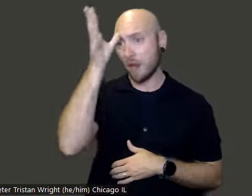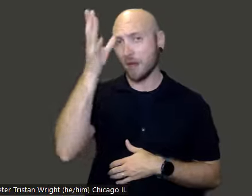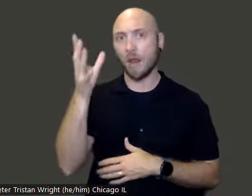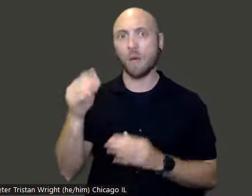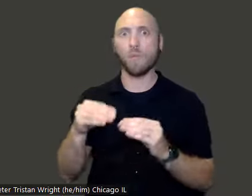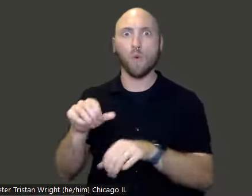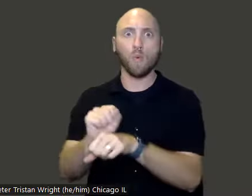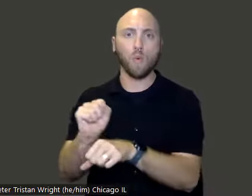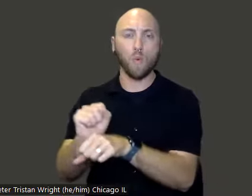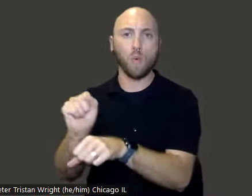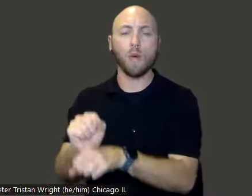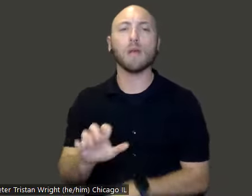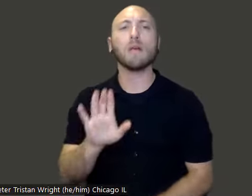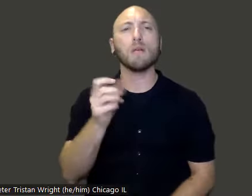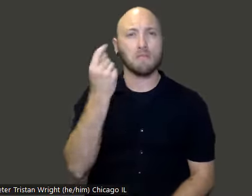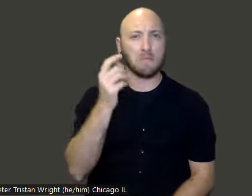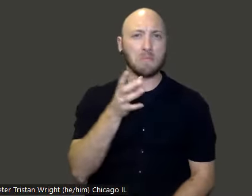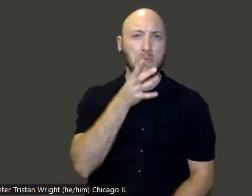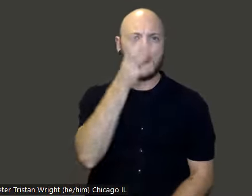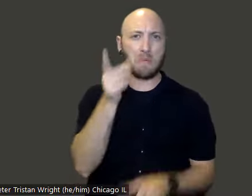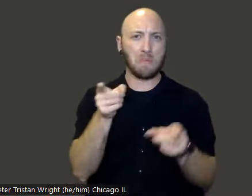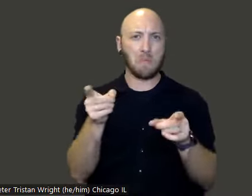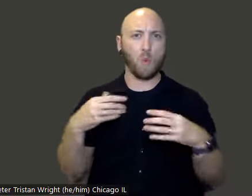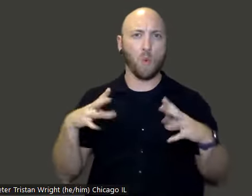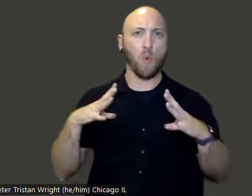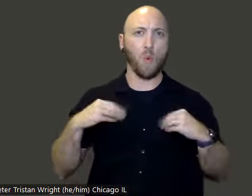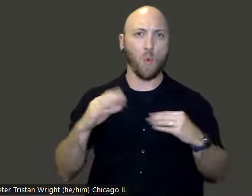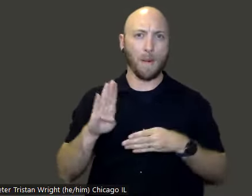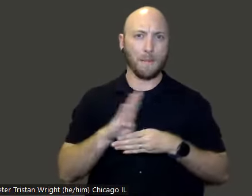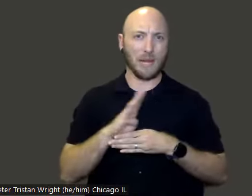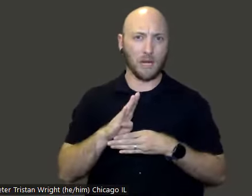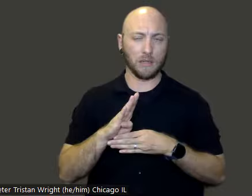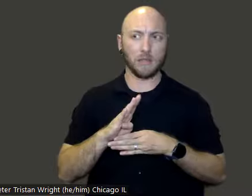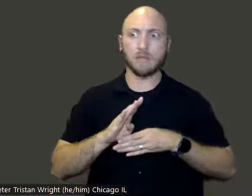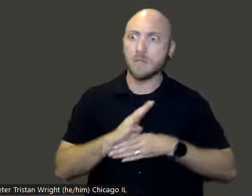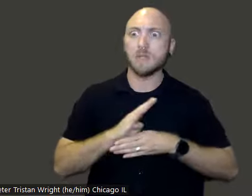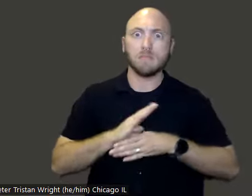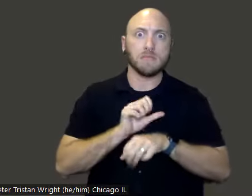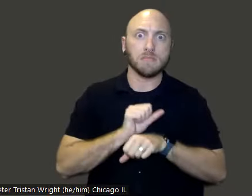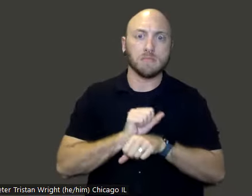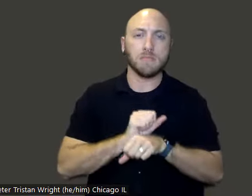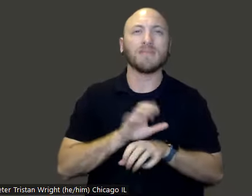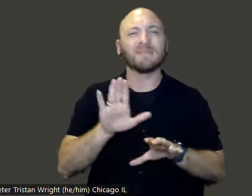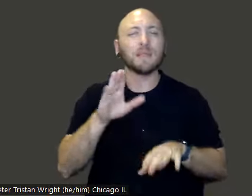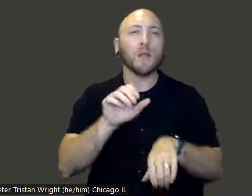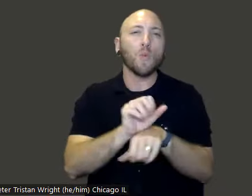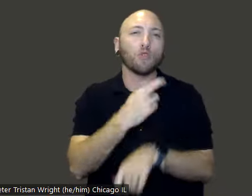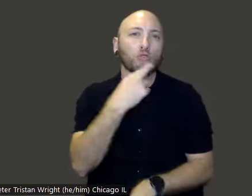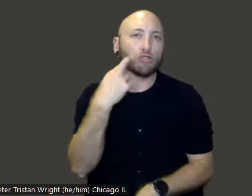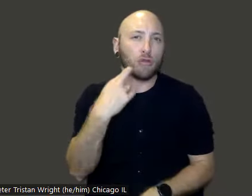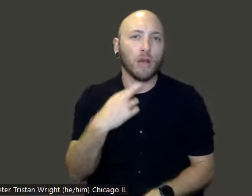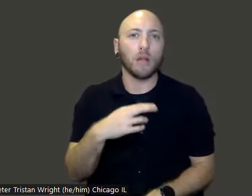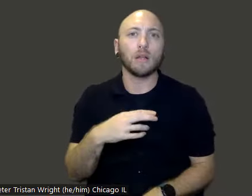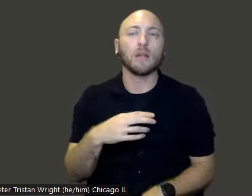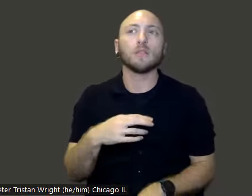business, and they are always at work. And they're in the restaurant industry and wedding